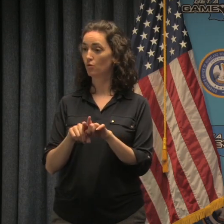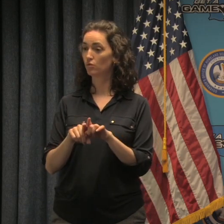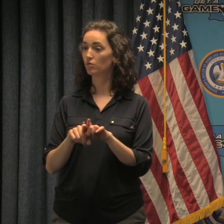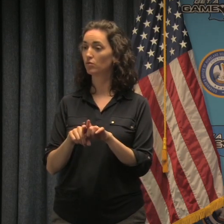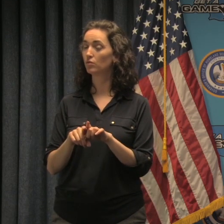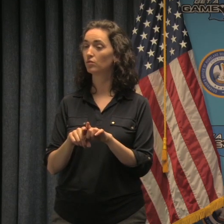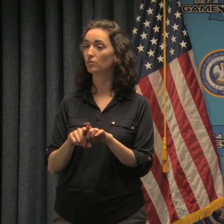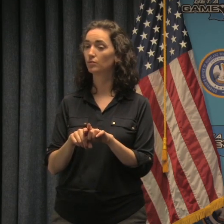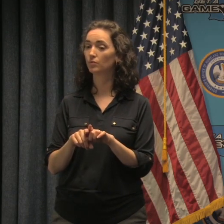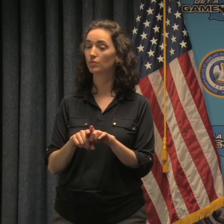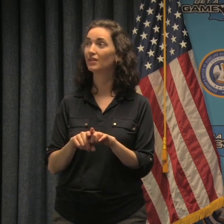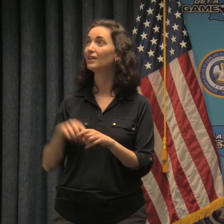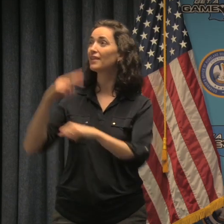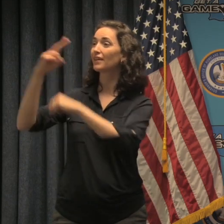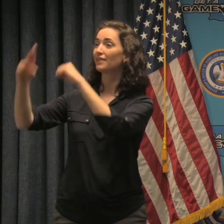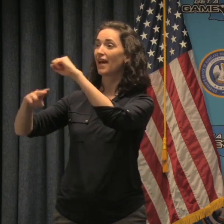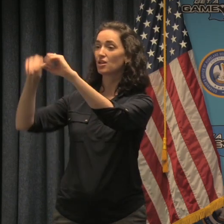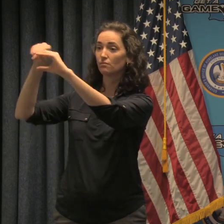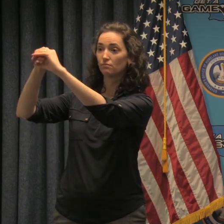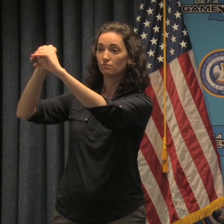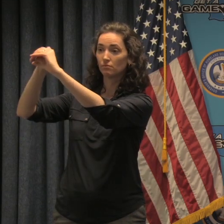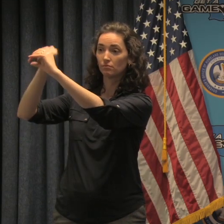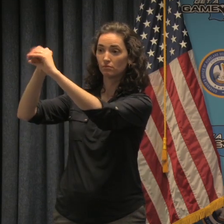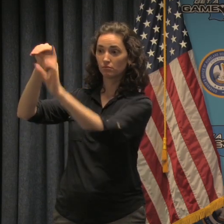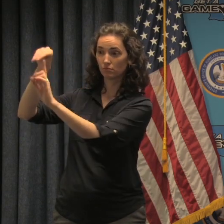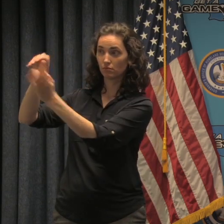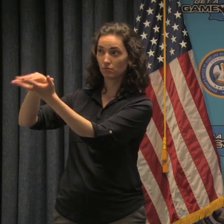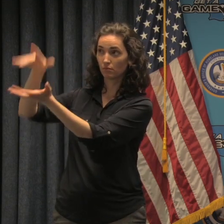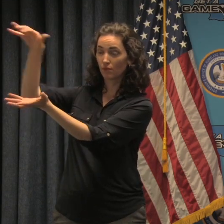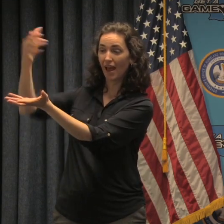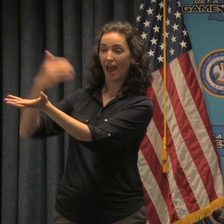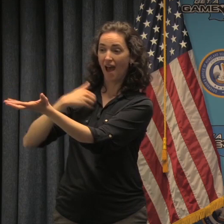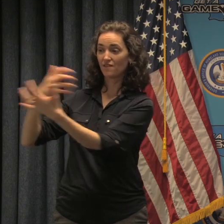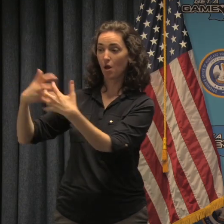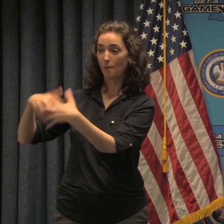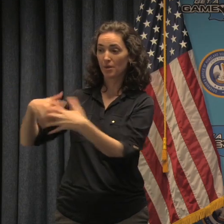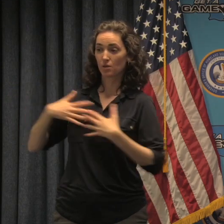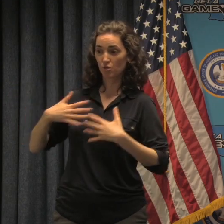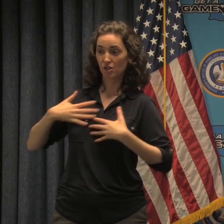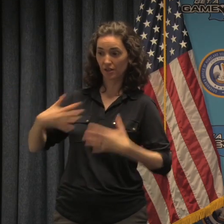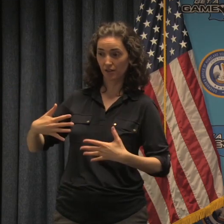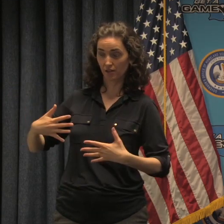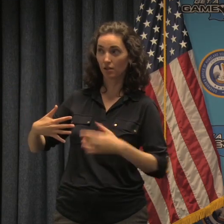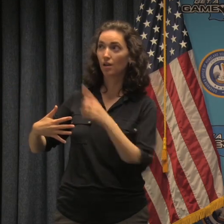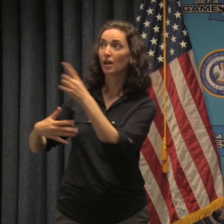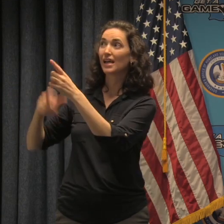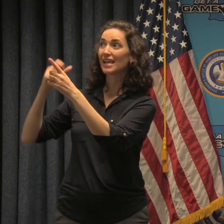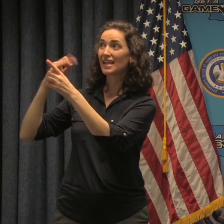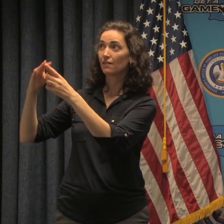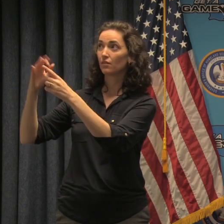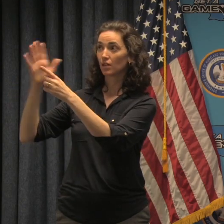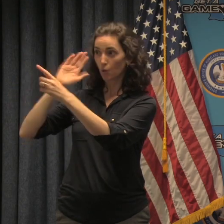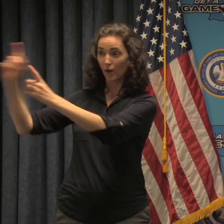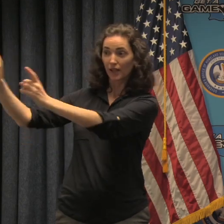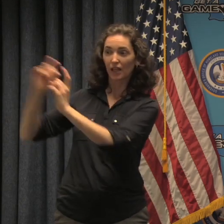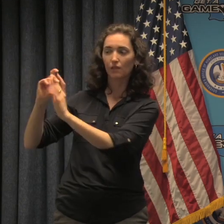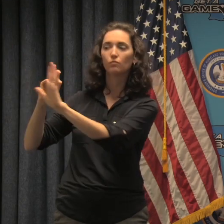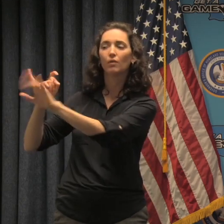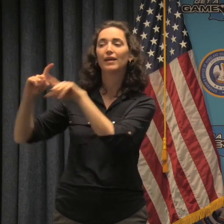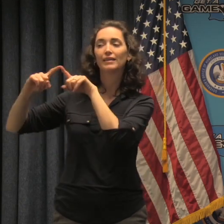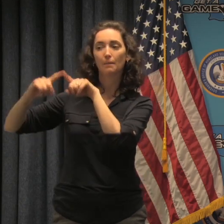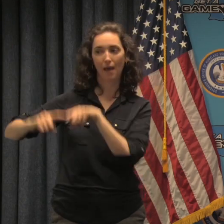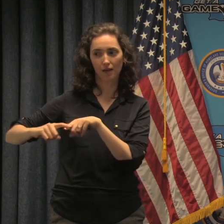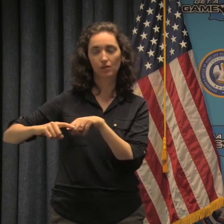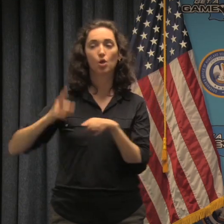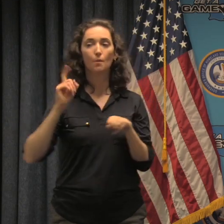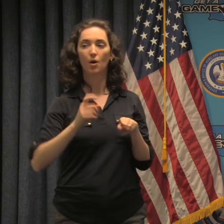out of the Strategic National Stockpile will depend, at least in part, on our having done those things. Because we are having to justify our